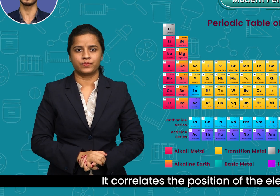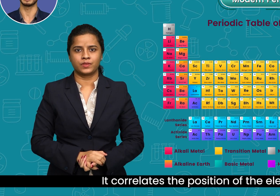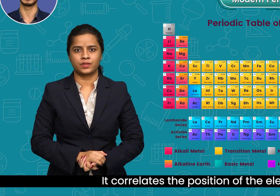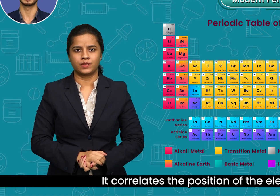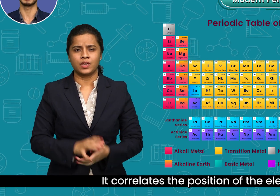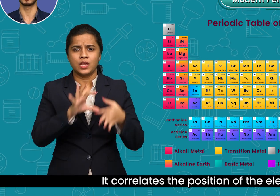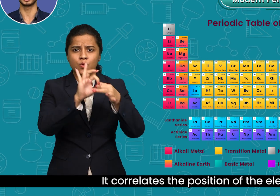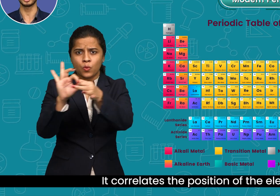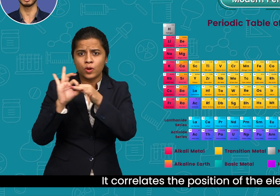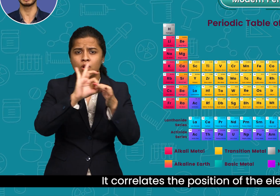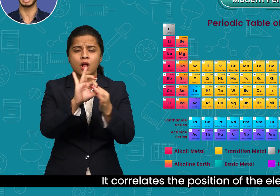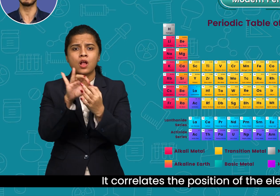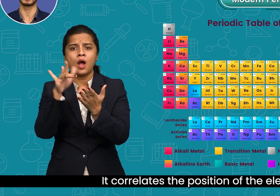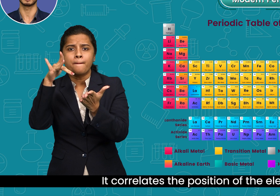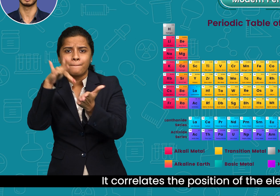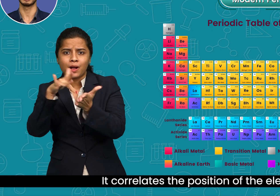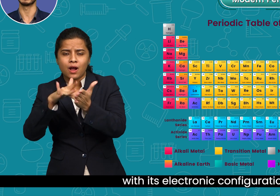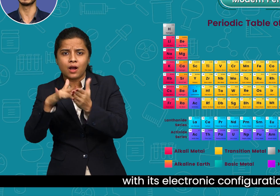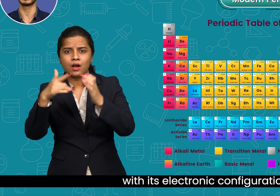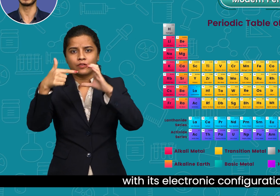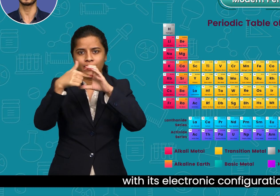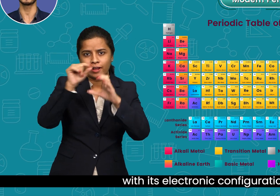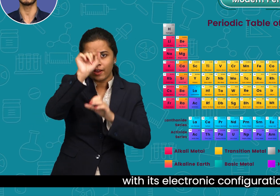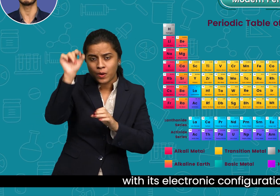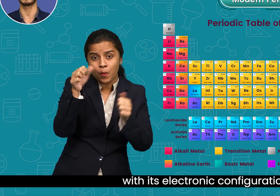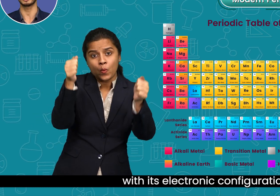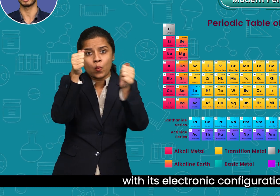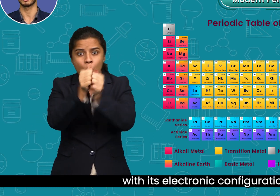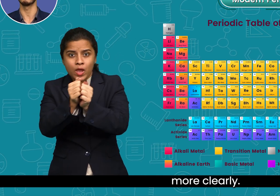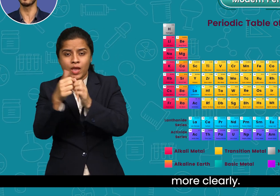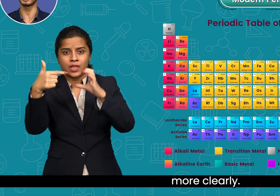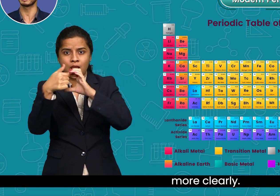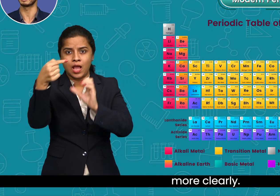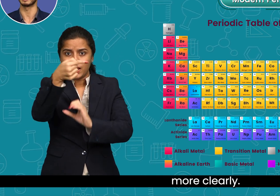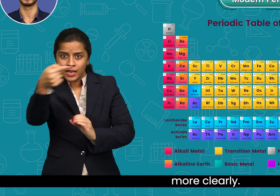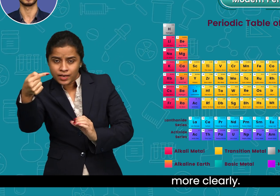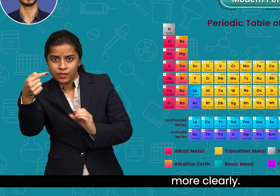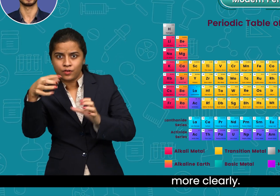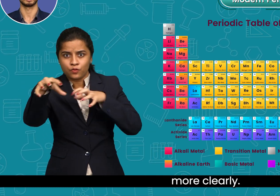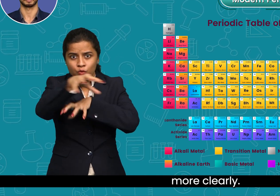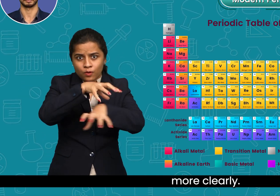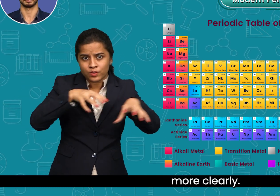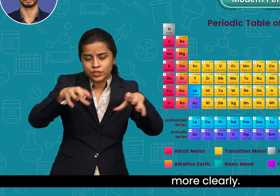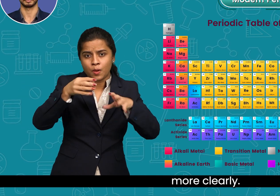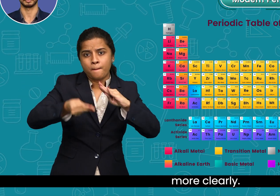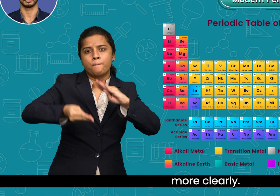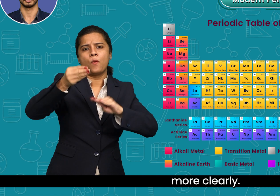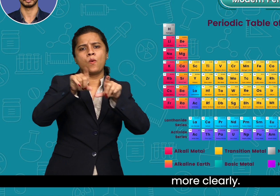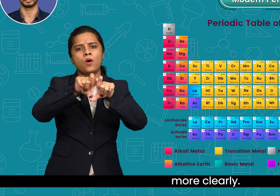It correlates the position of the element with its electronic configuration more clearly.